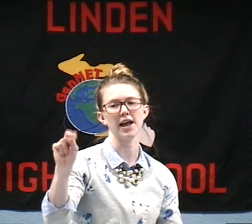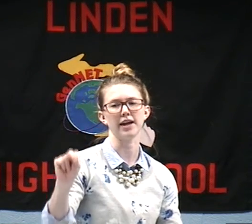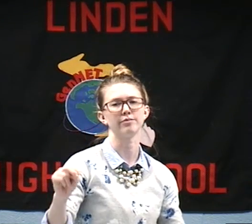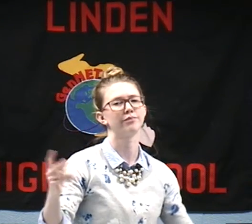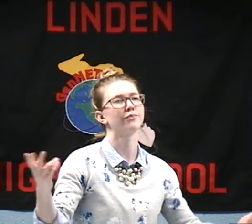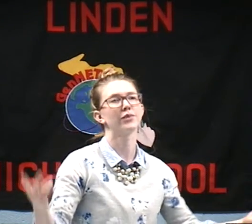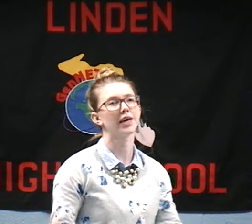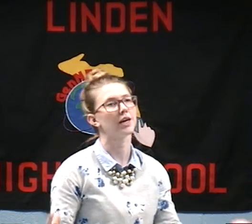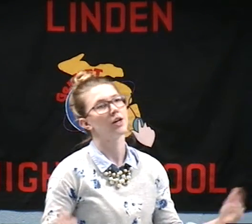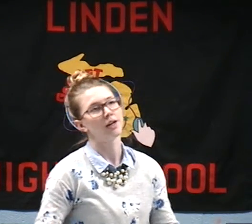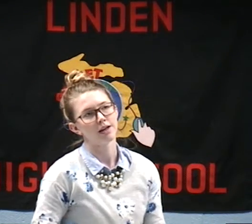TENN. Like,